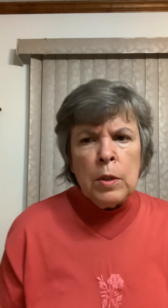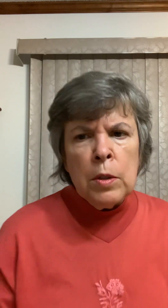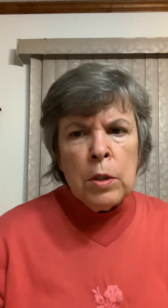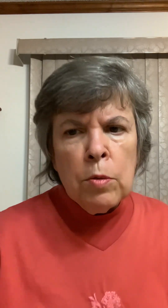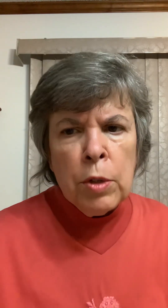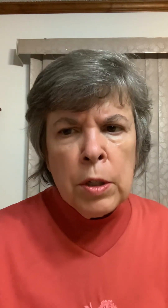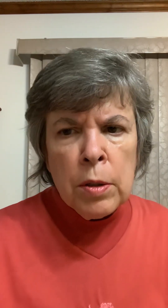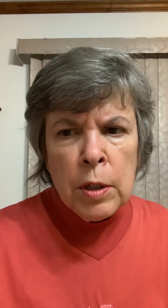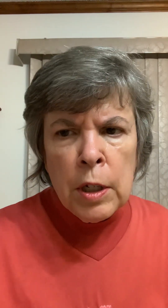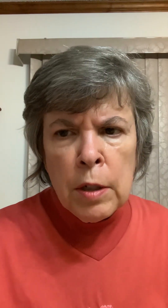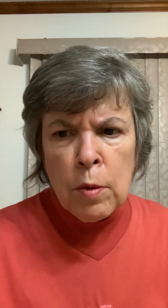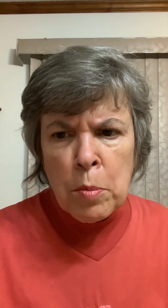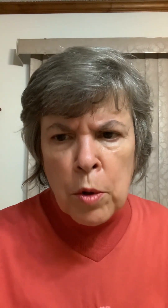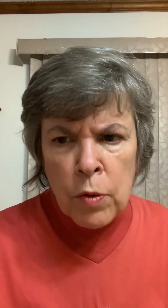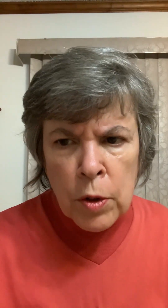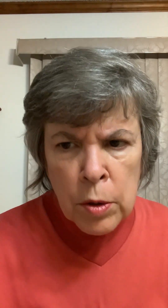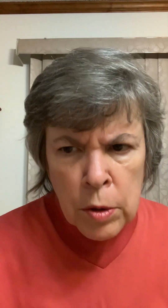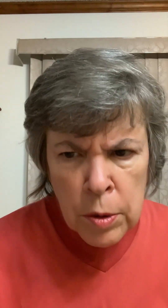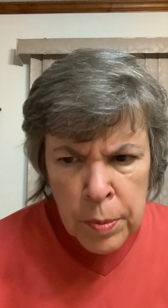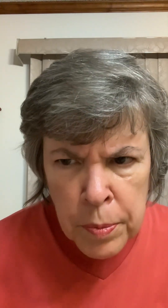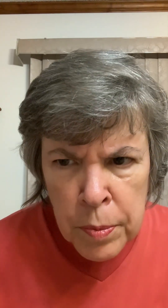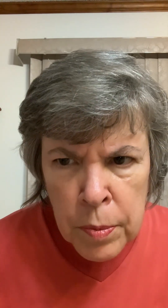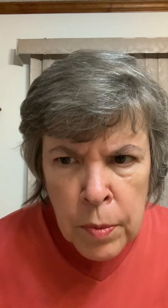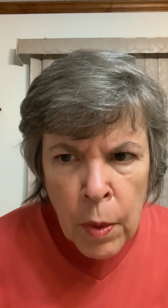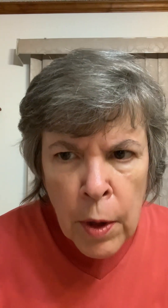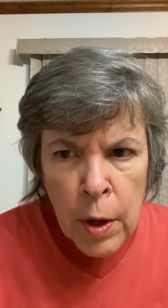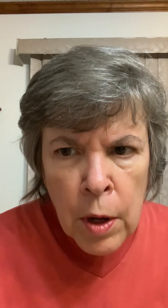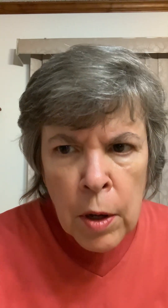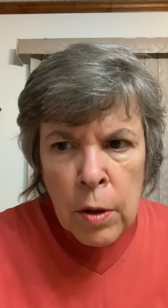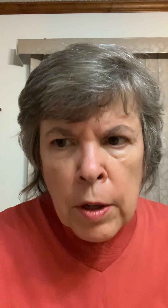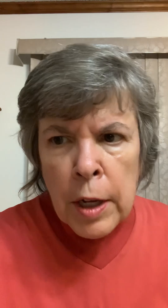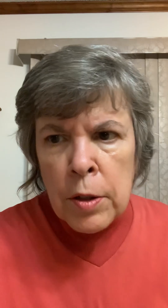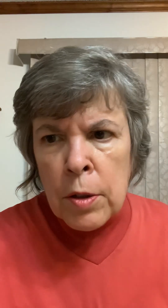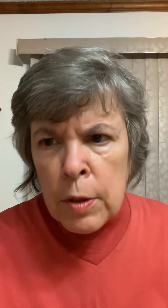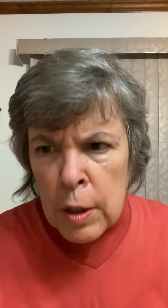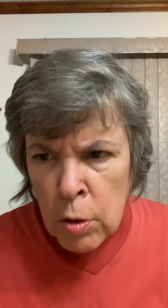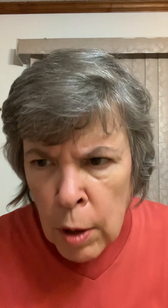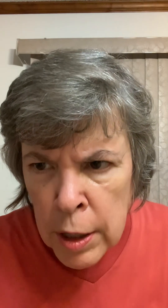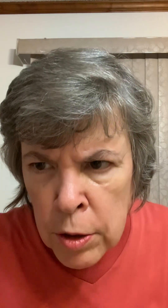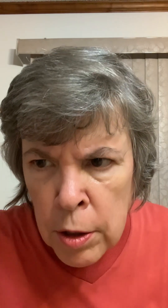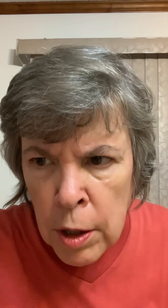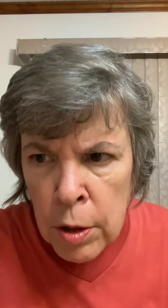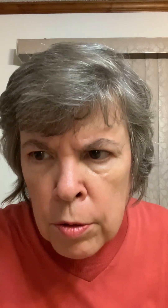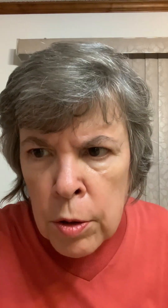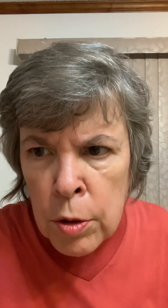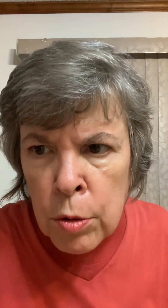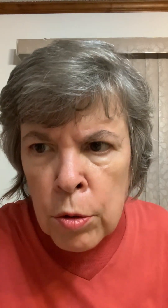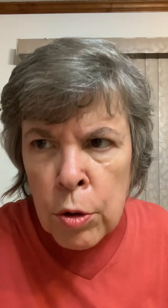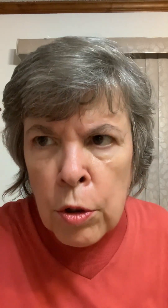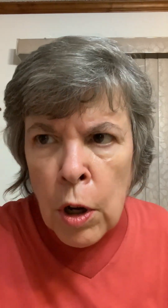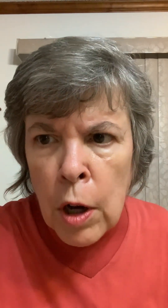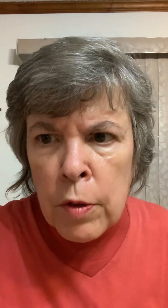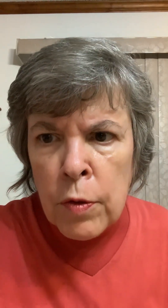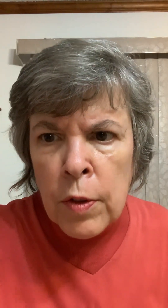See if we can get in one more verse. Okay, so in Christ alone, who took on